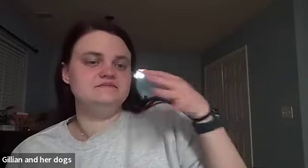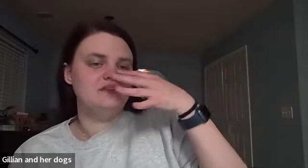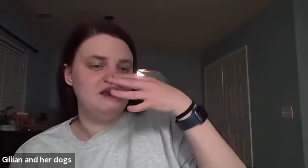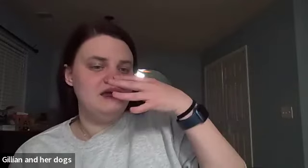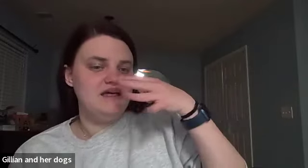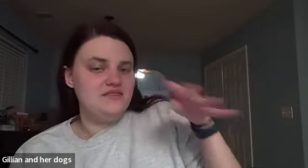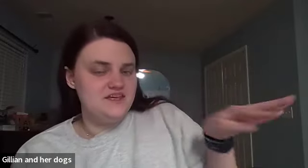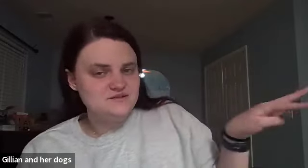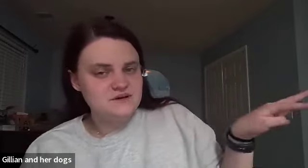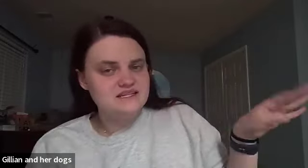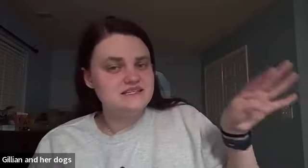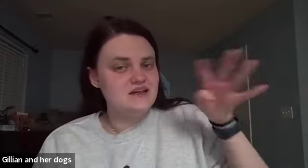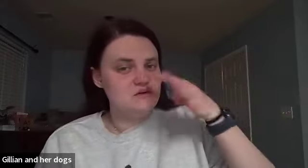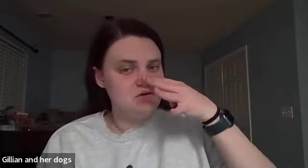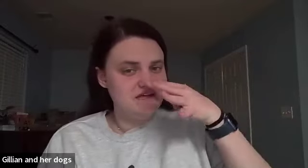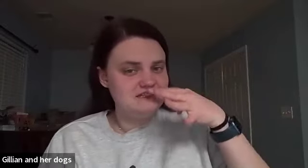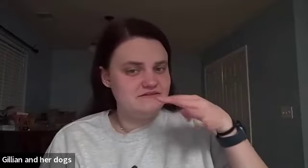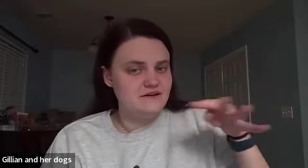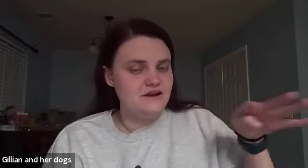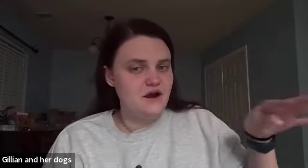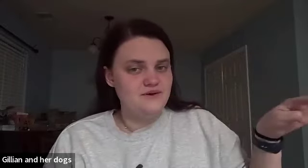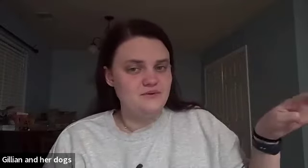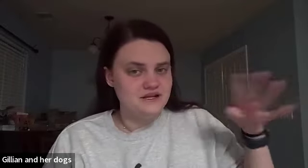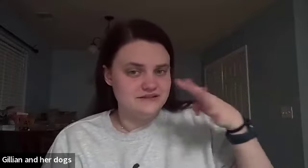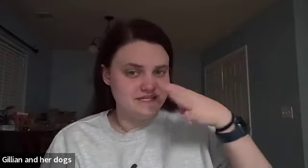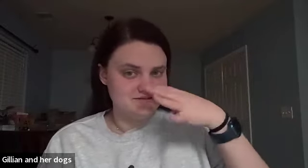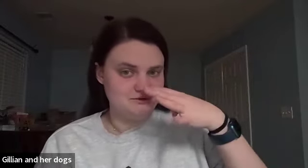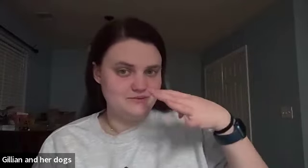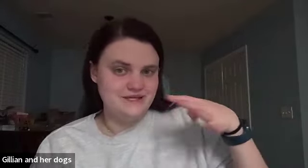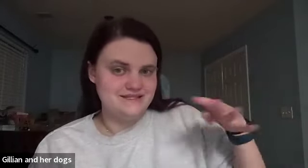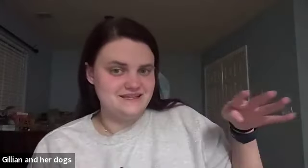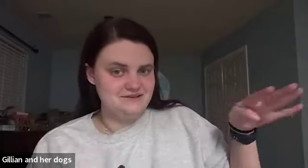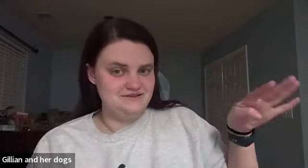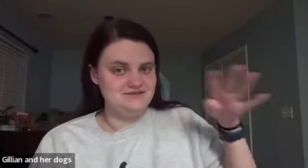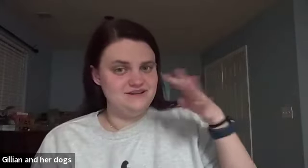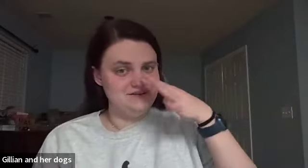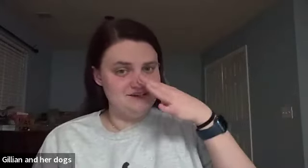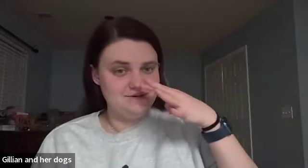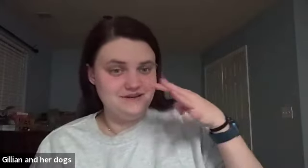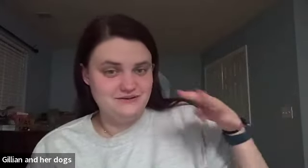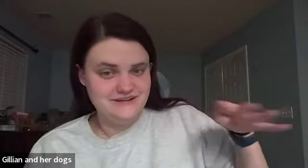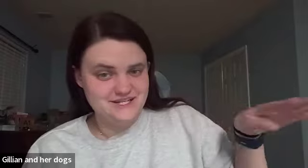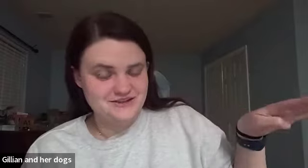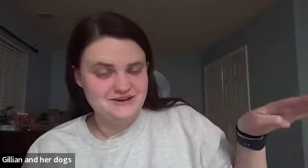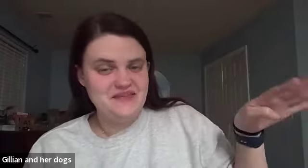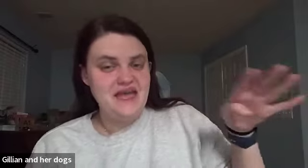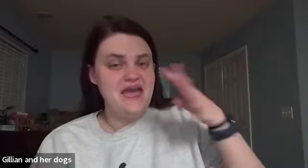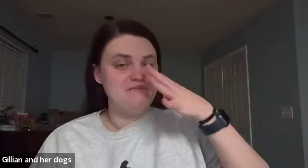ignore. This one is another one that's a very common one I use at school because kiddos do not know how to ignore each other. And